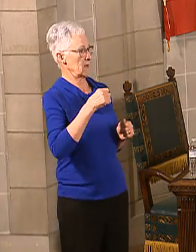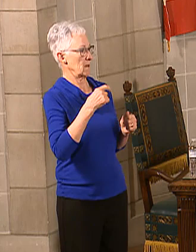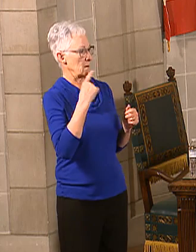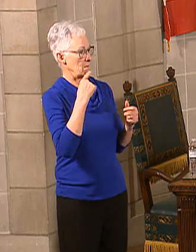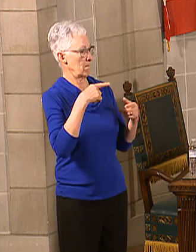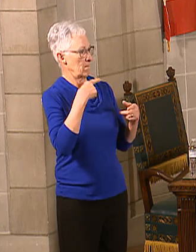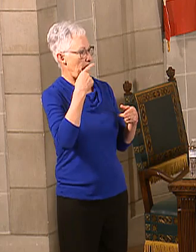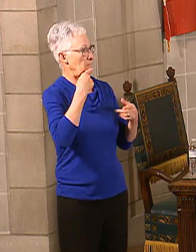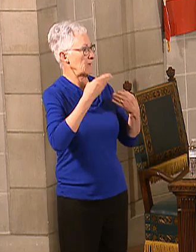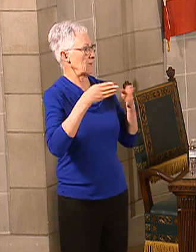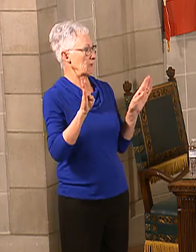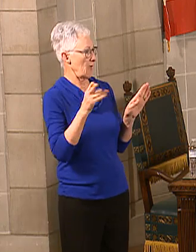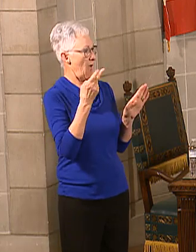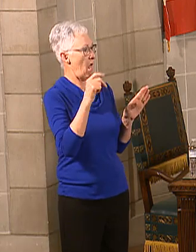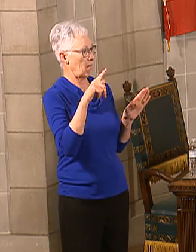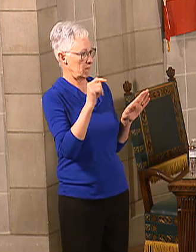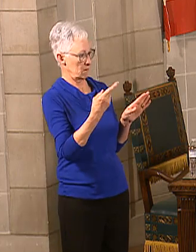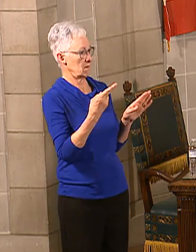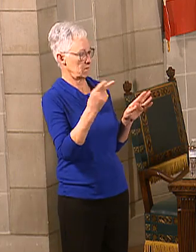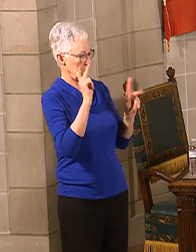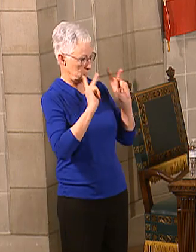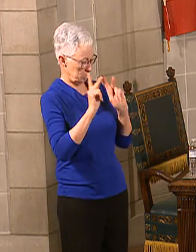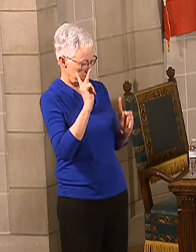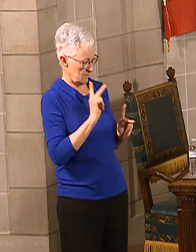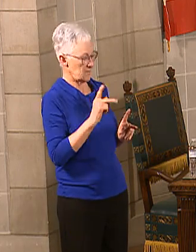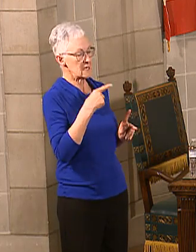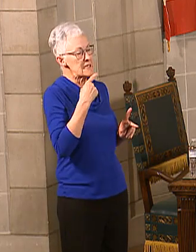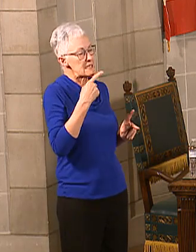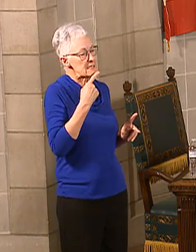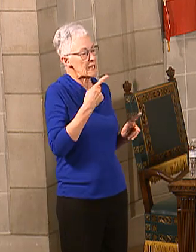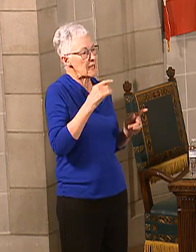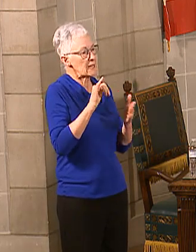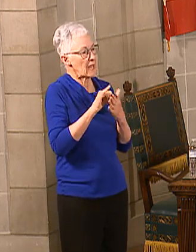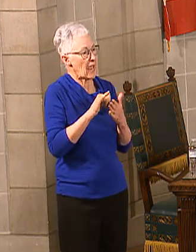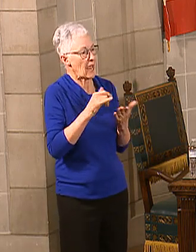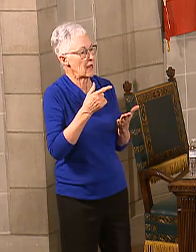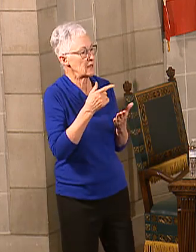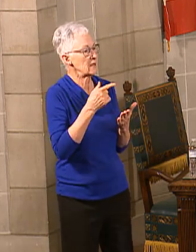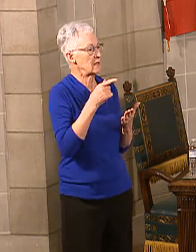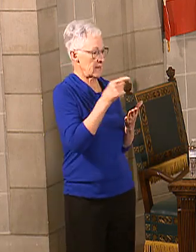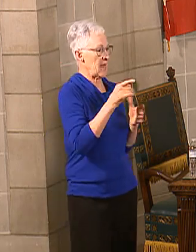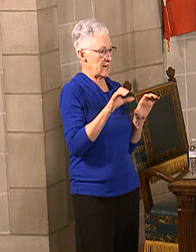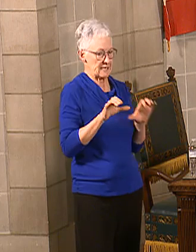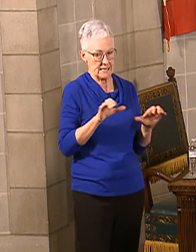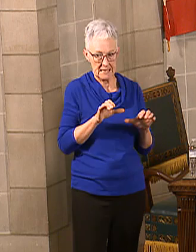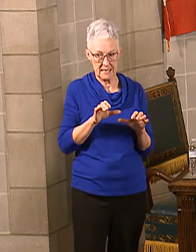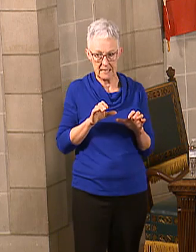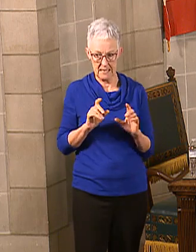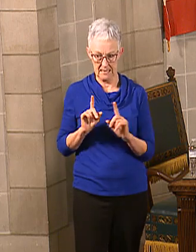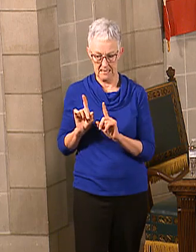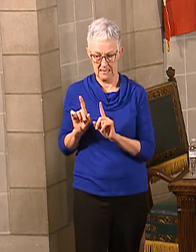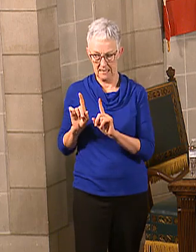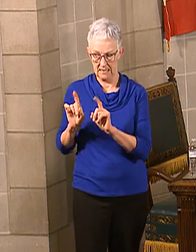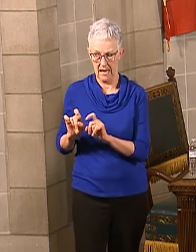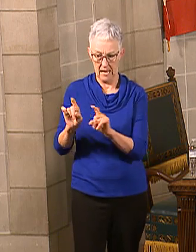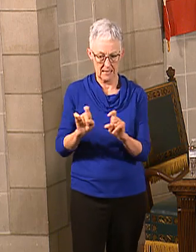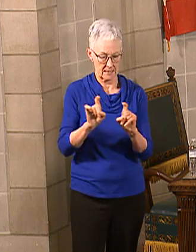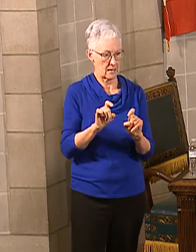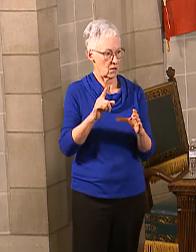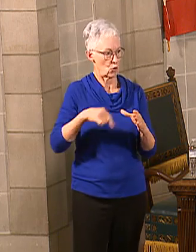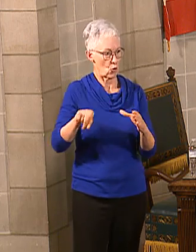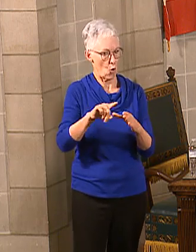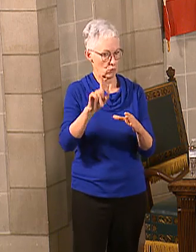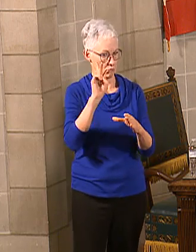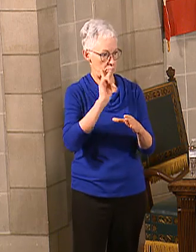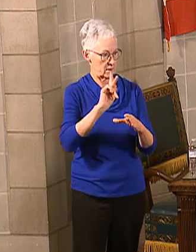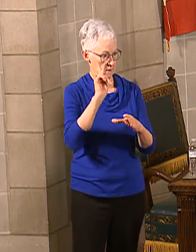and having the ability to be able to go do what I'll call surge testing, for lack of a better term, is that when we had the Carter